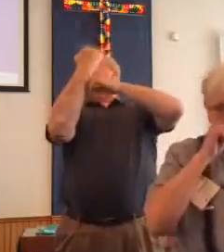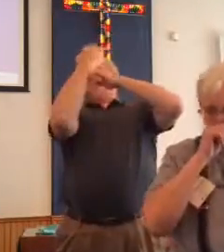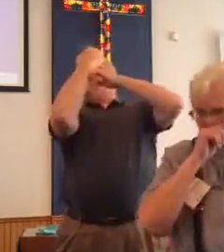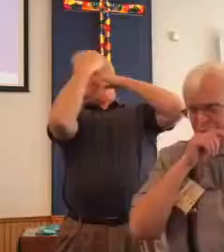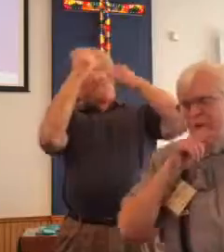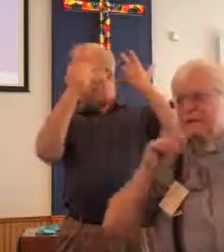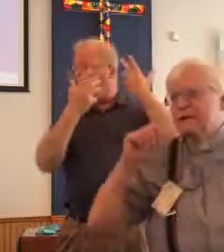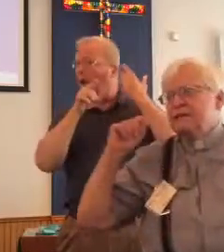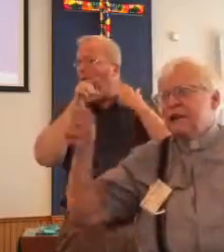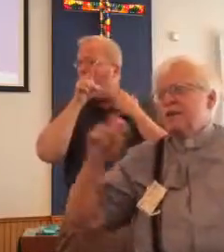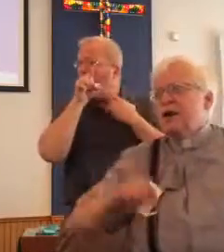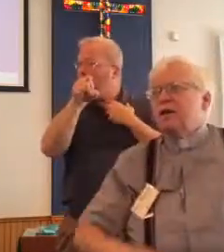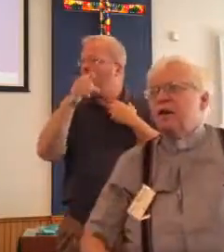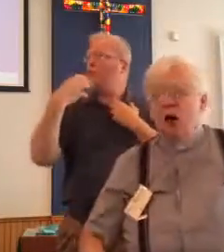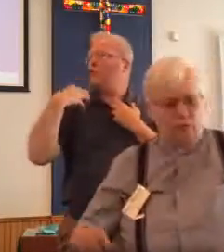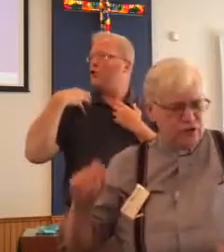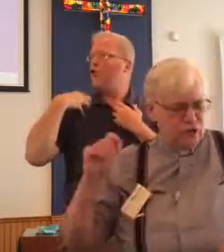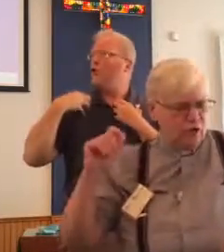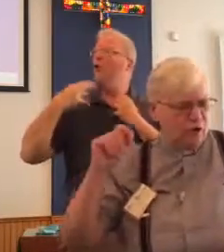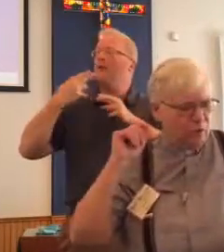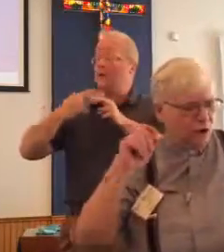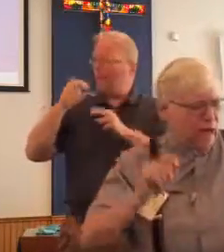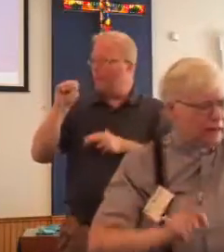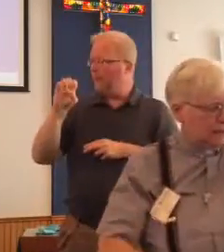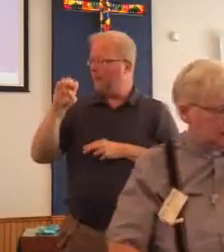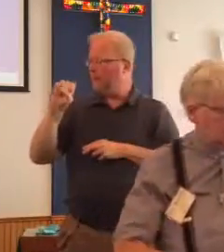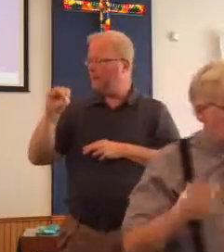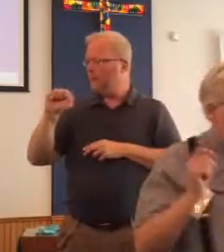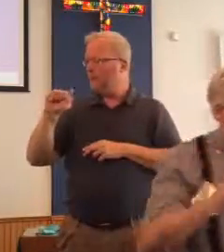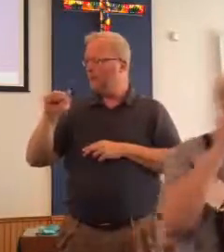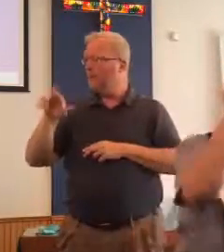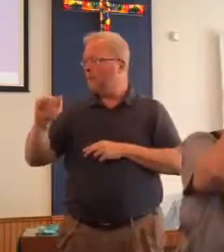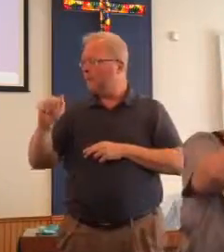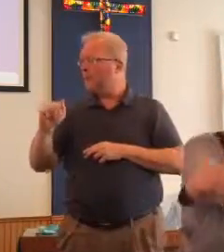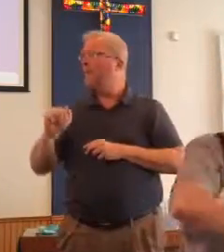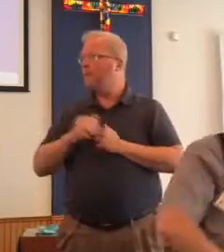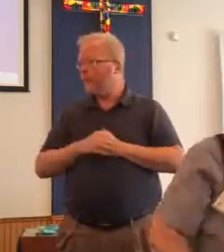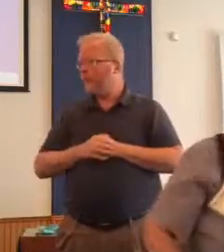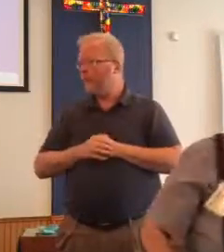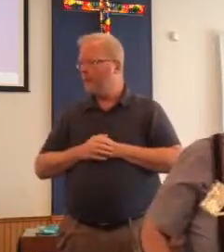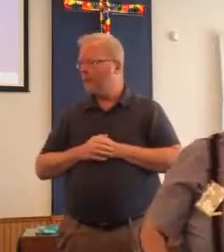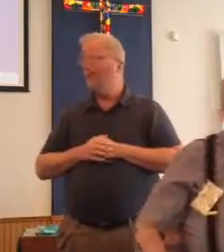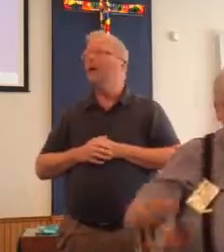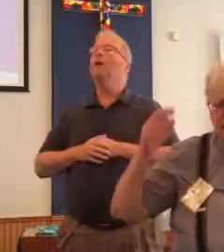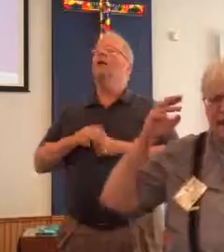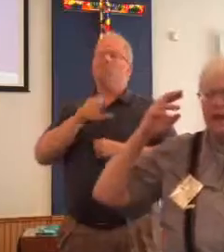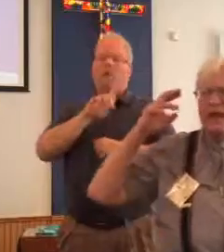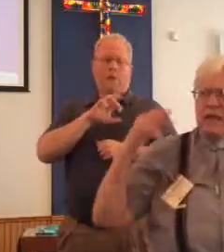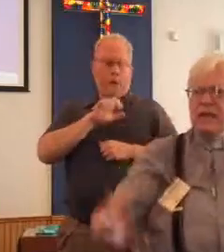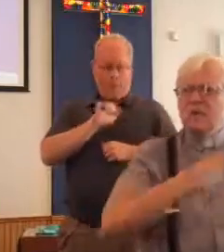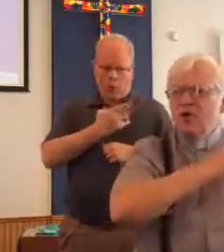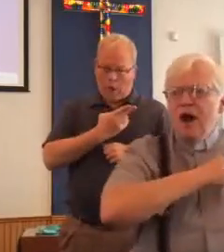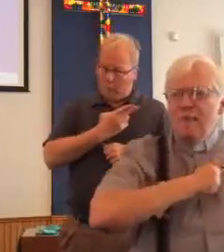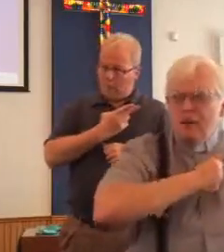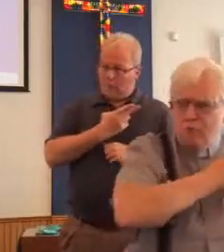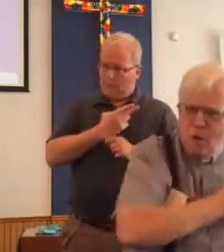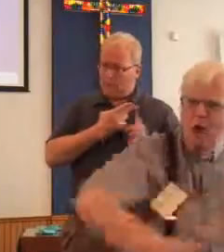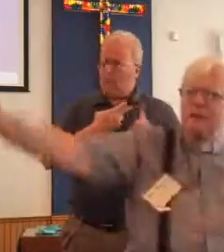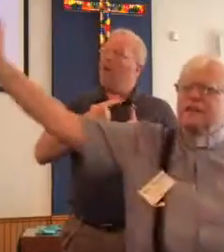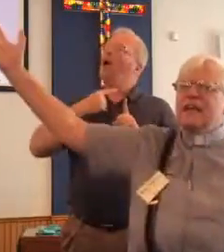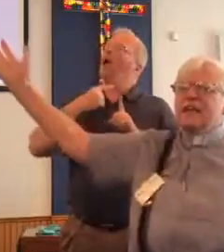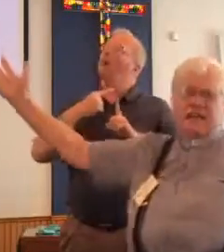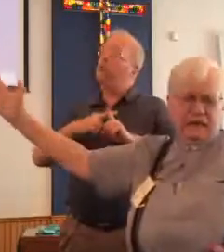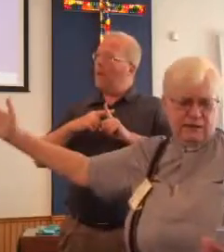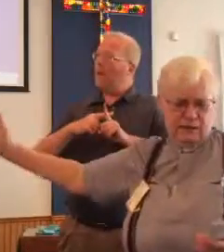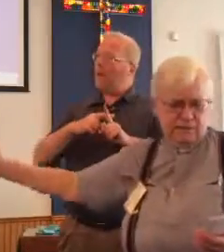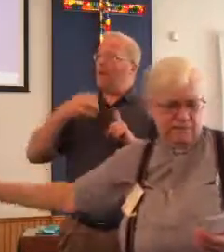So, Deborah, along with General Barak, went out to fight them. And the Hebrew army